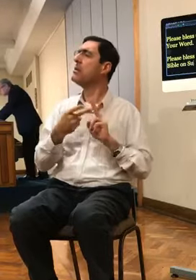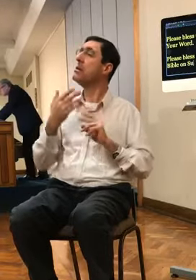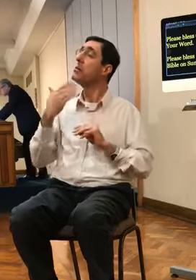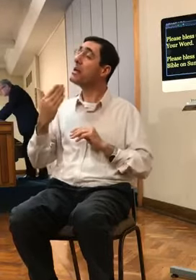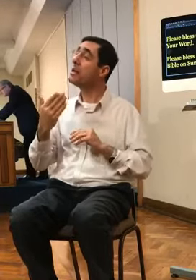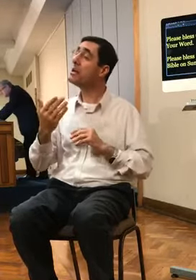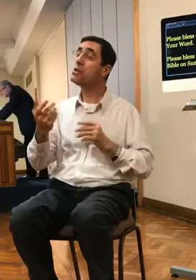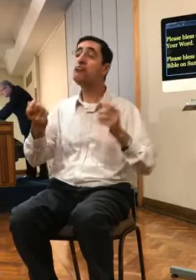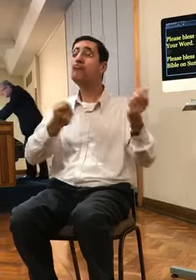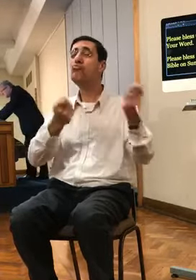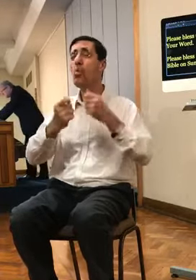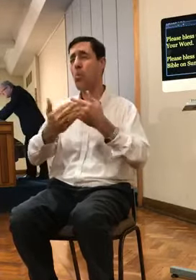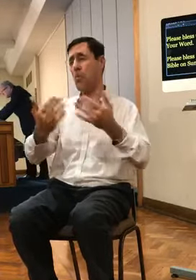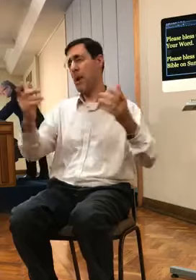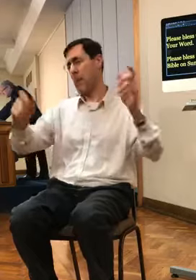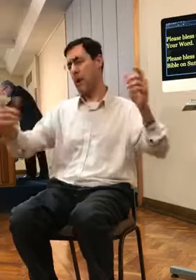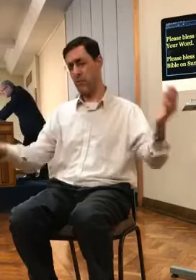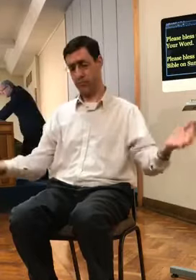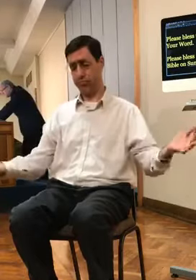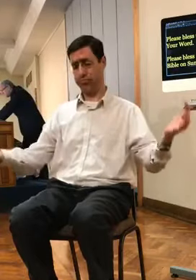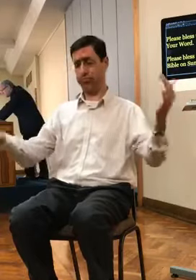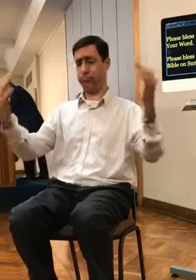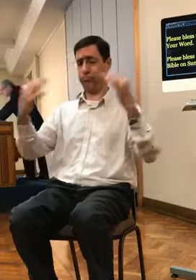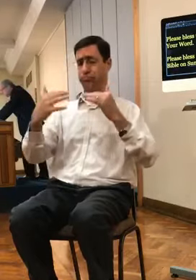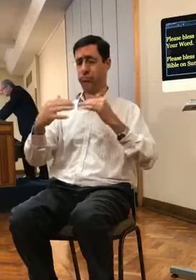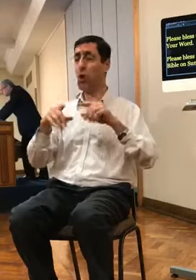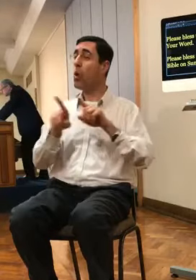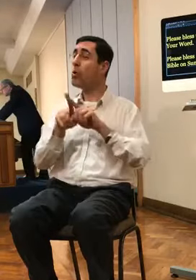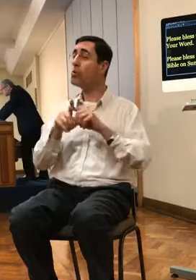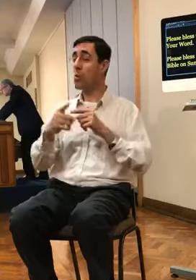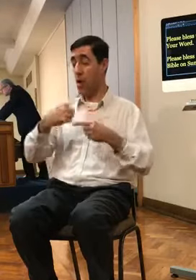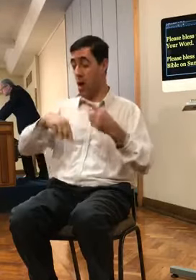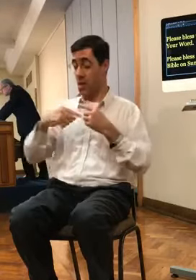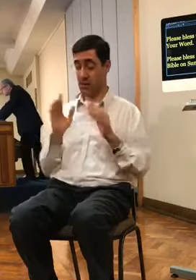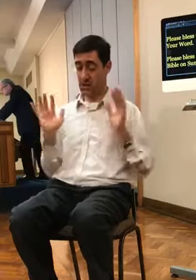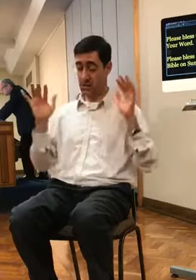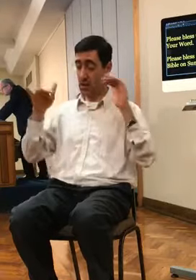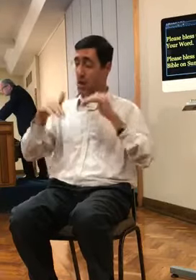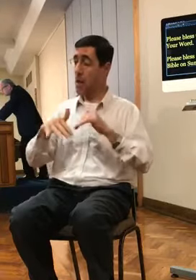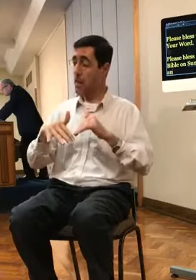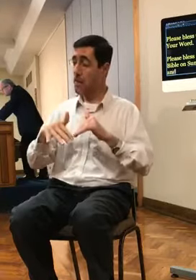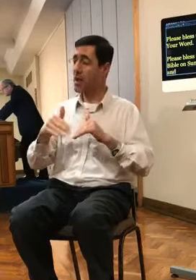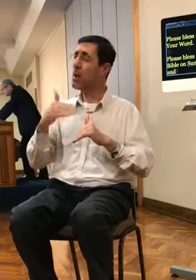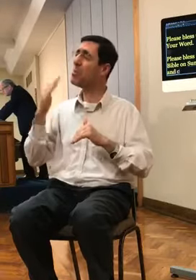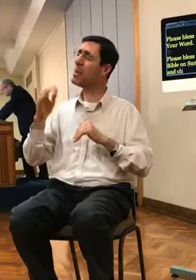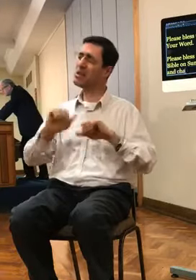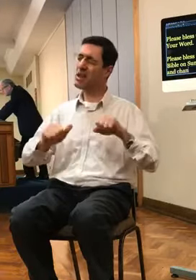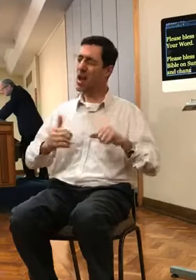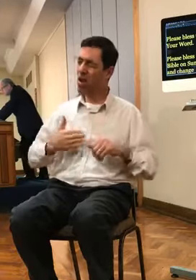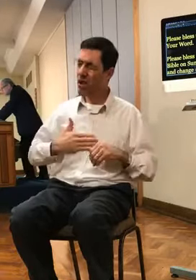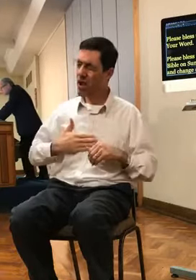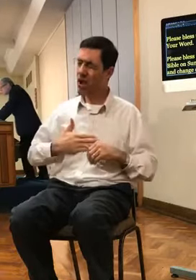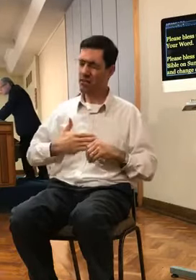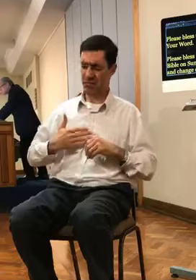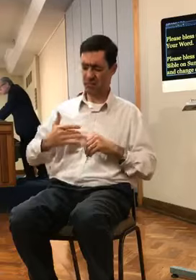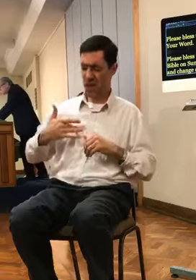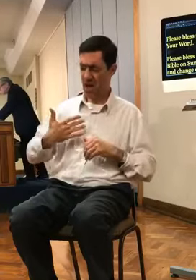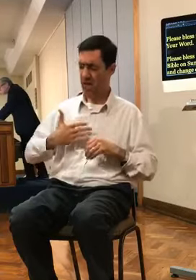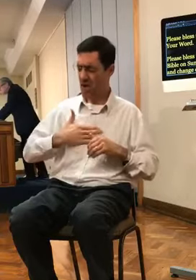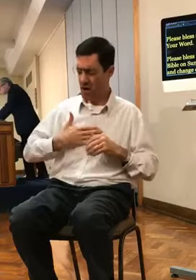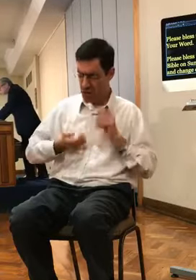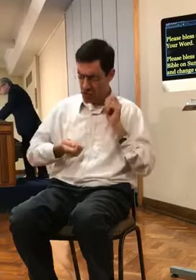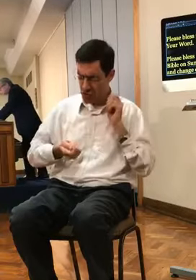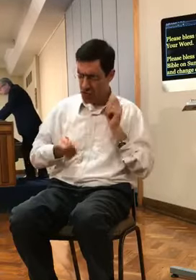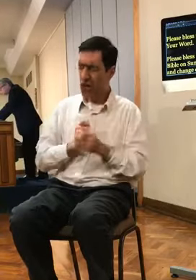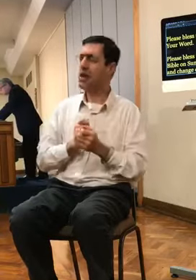speak to us and change our lives and grant us progress in spiritual things. And oh Lord, we pray, bring in